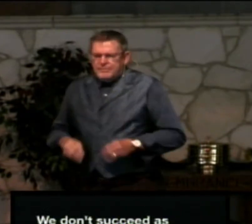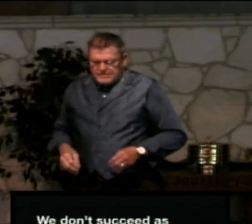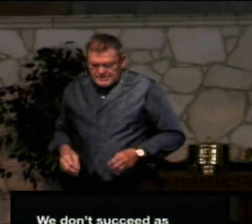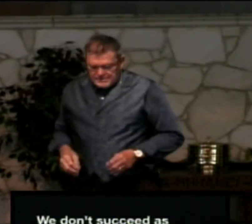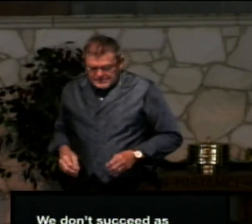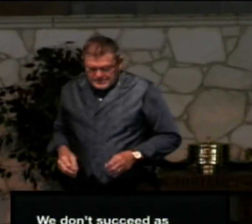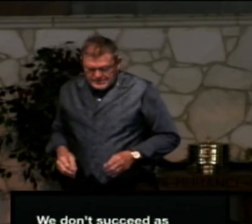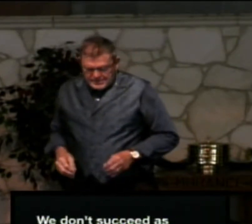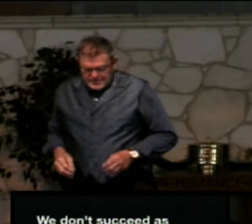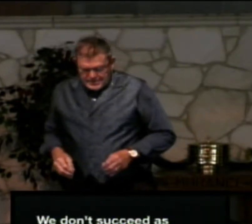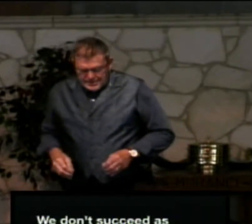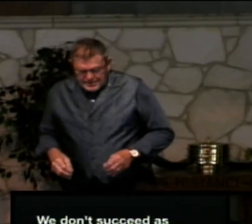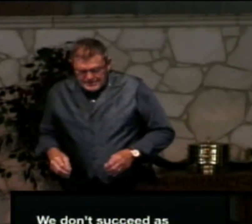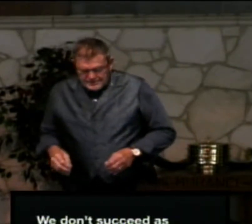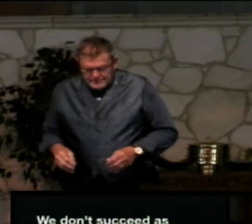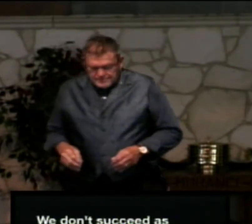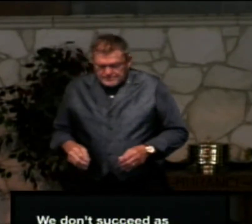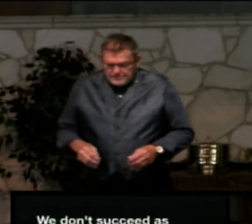more.